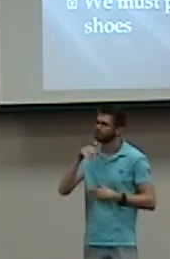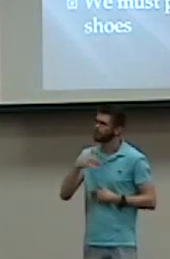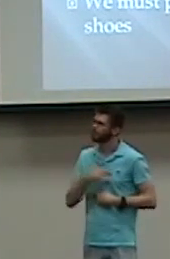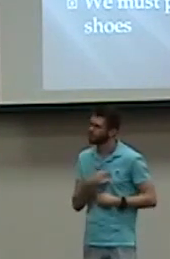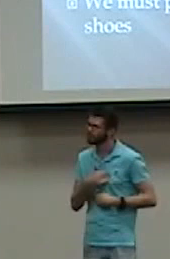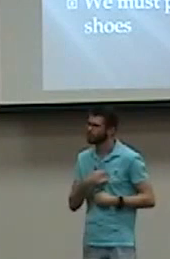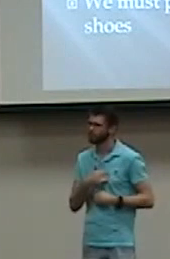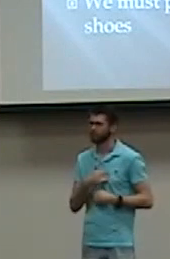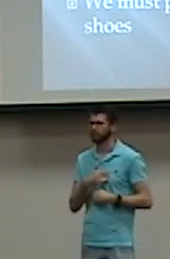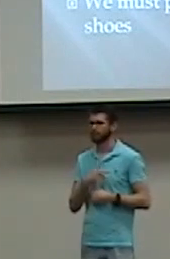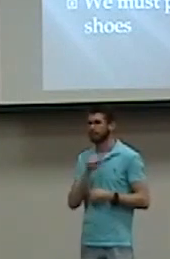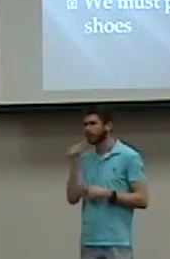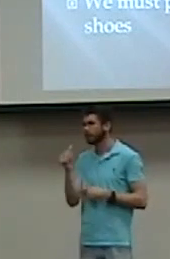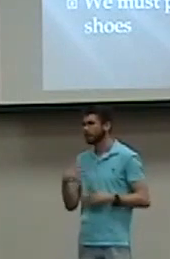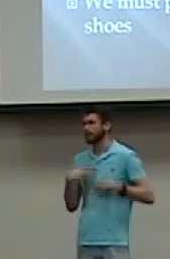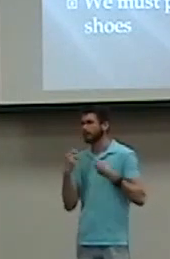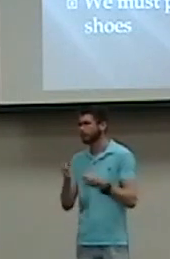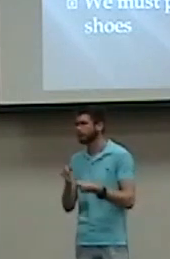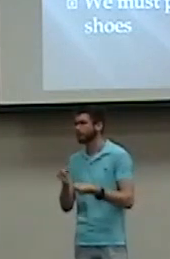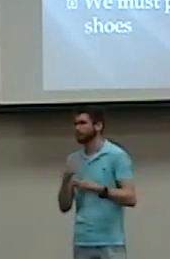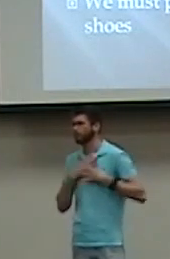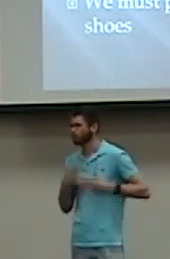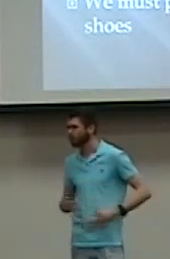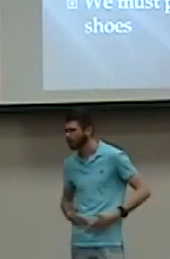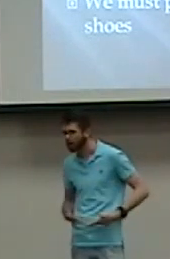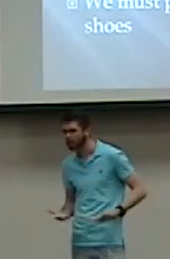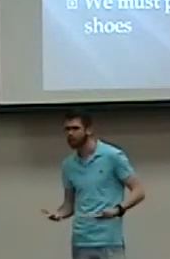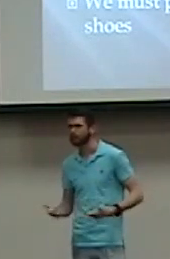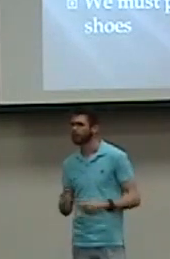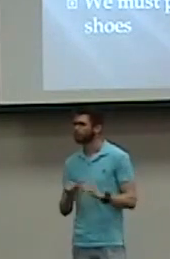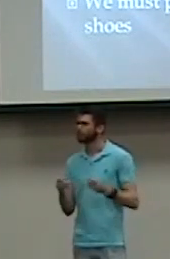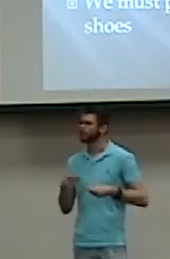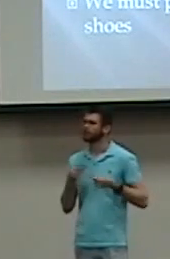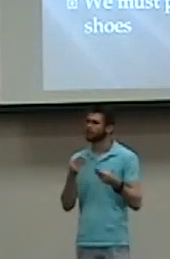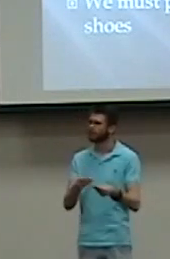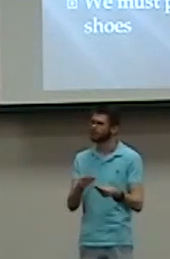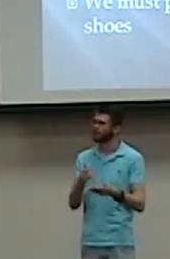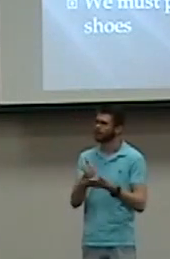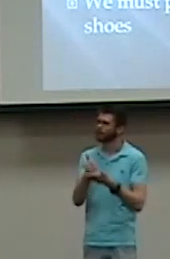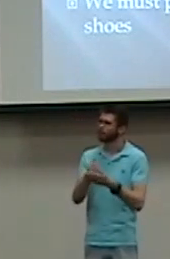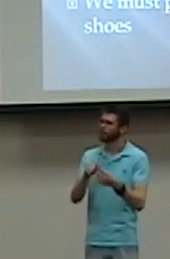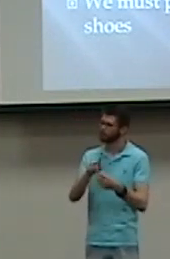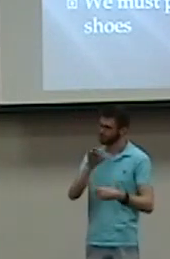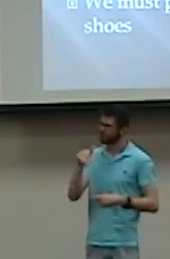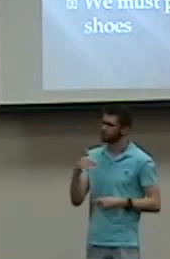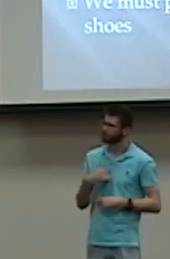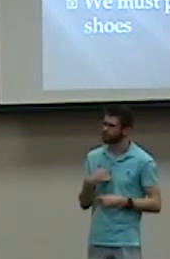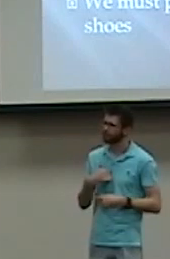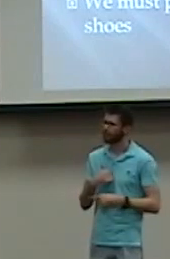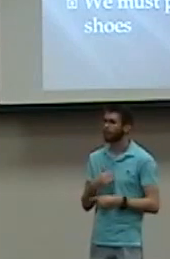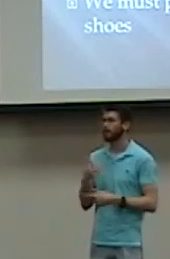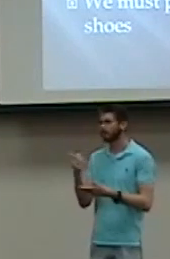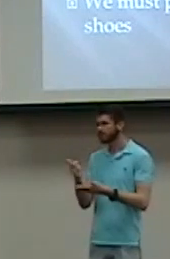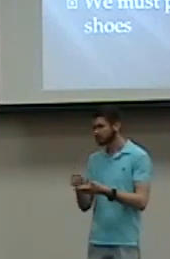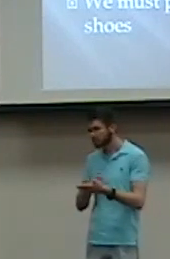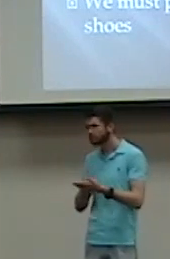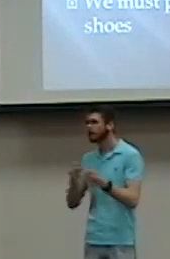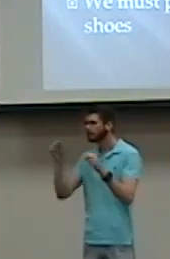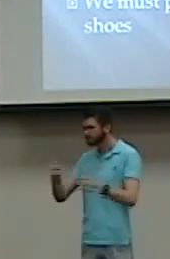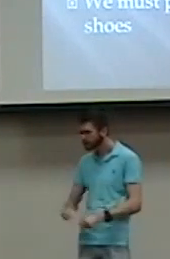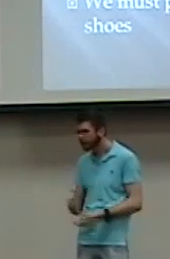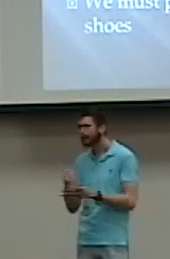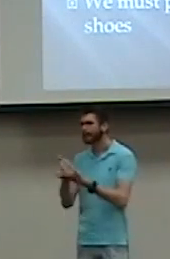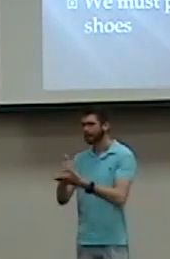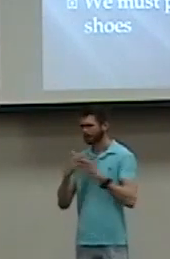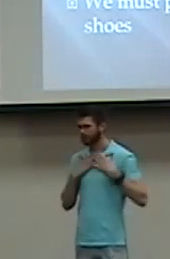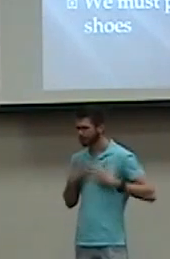their body. Not that that means that we negate helping them on a physical level. There are times when they need help. But our job